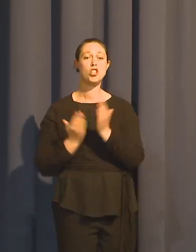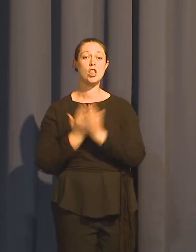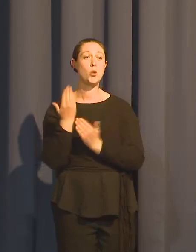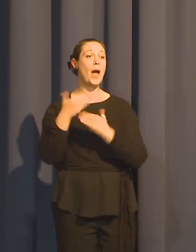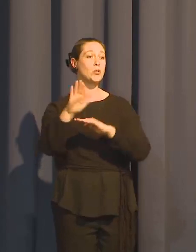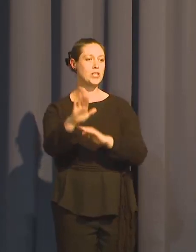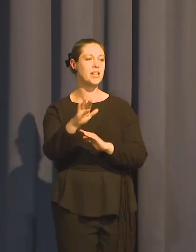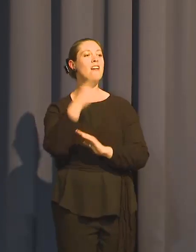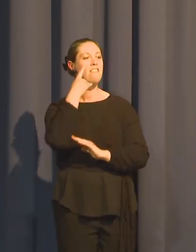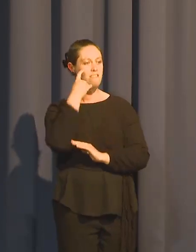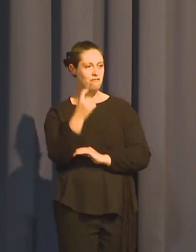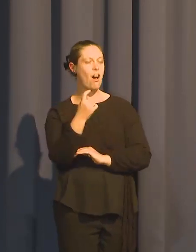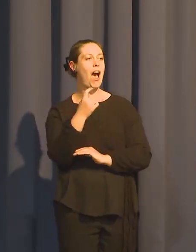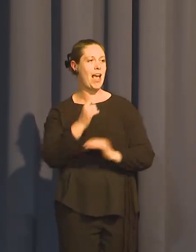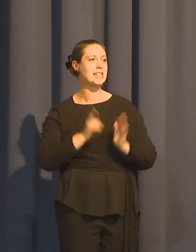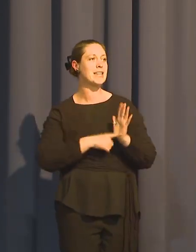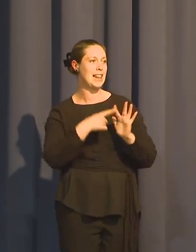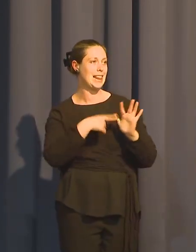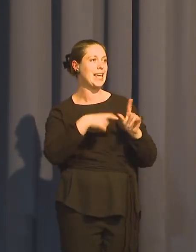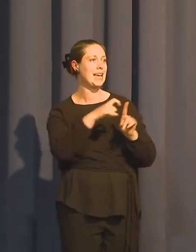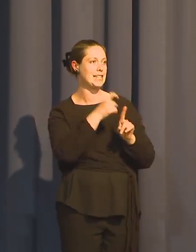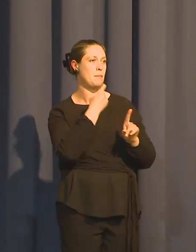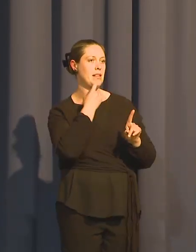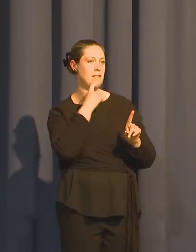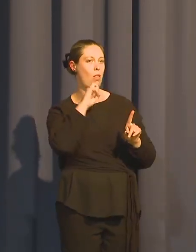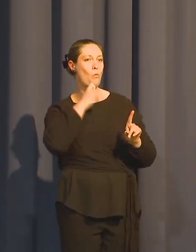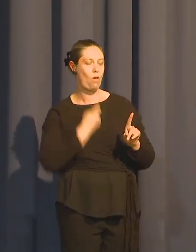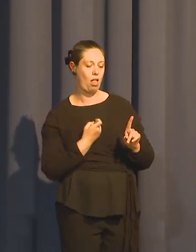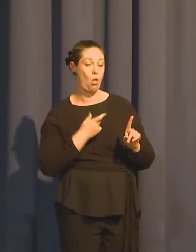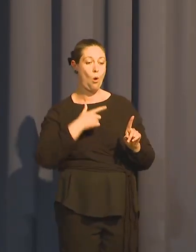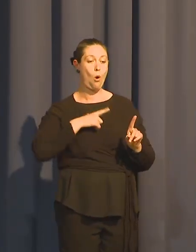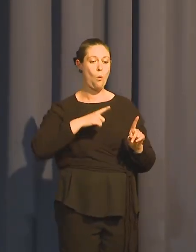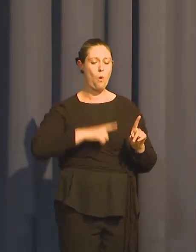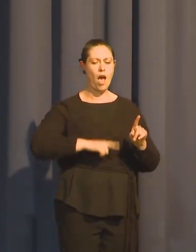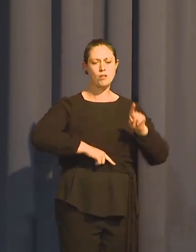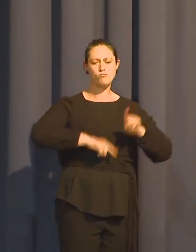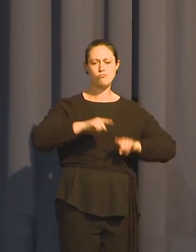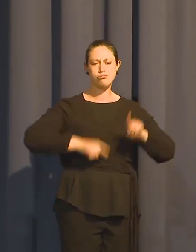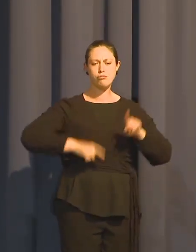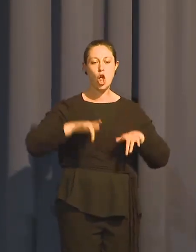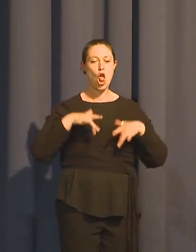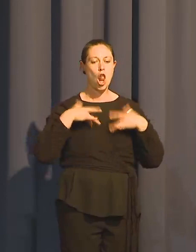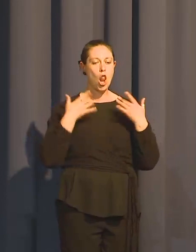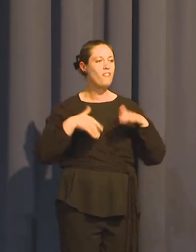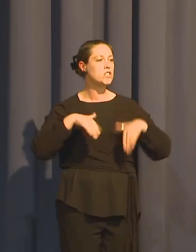Zealand. And this is due to just a range of lifestyle and environmental factors.